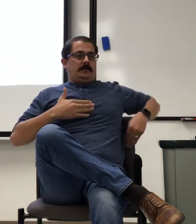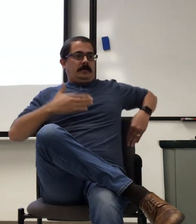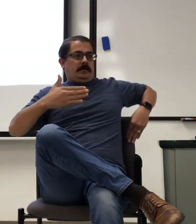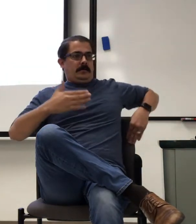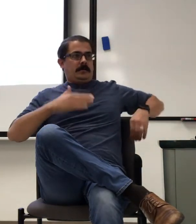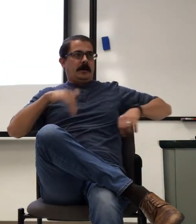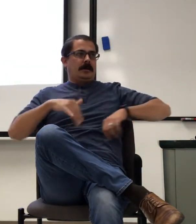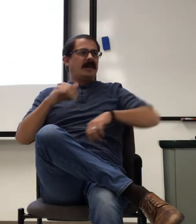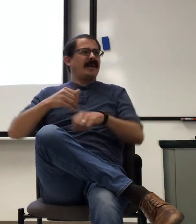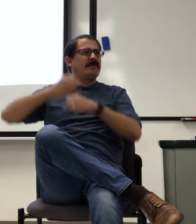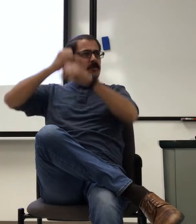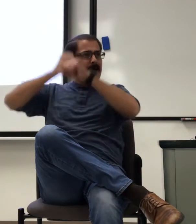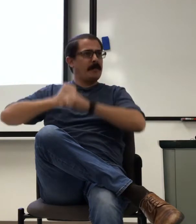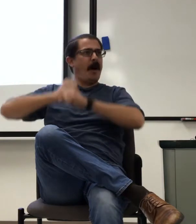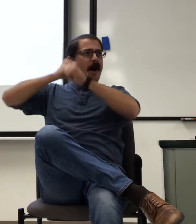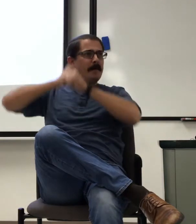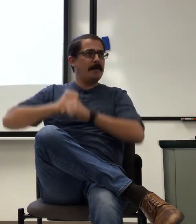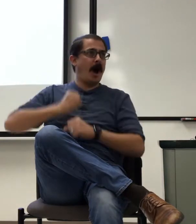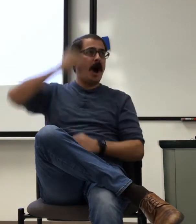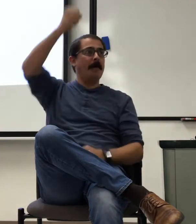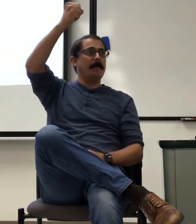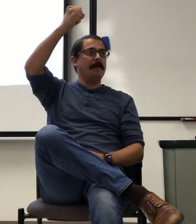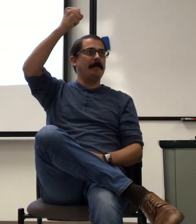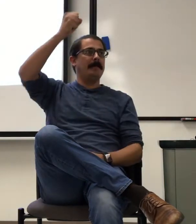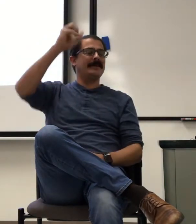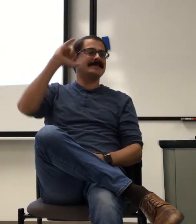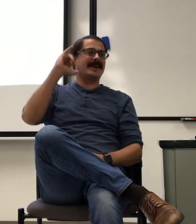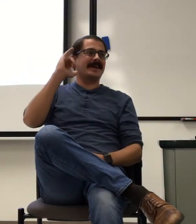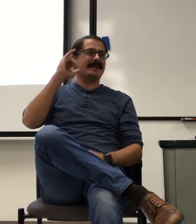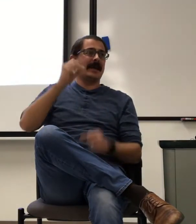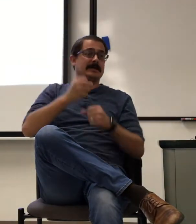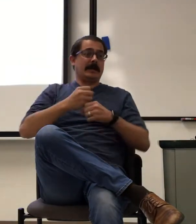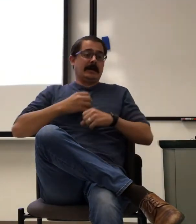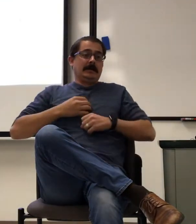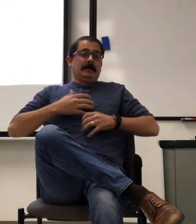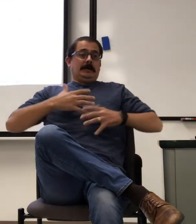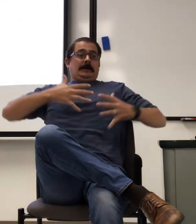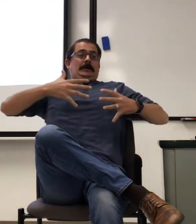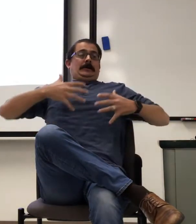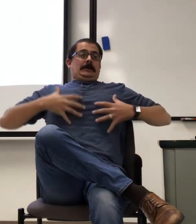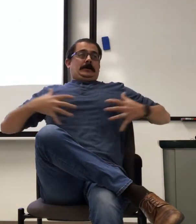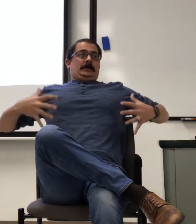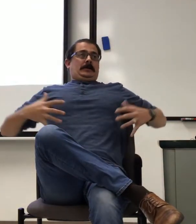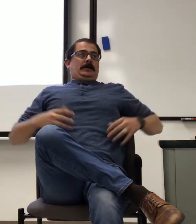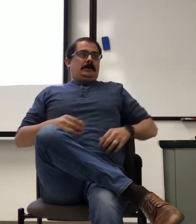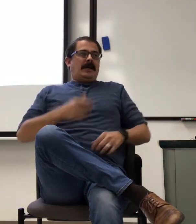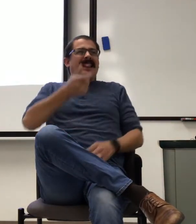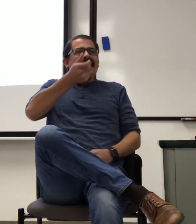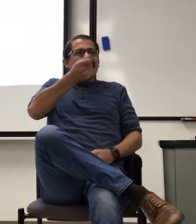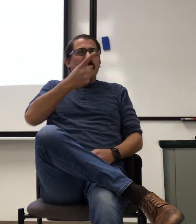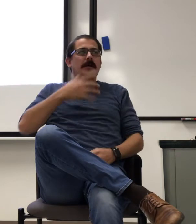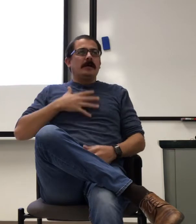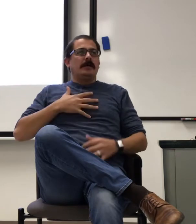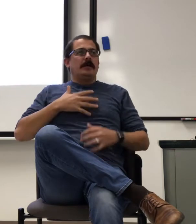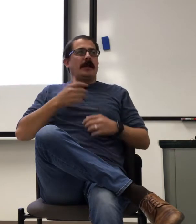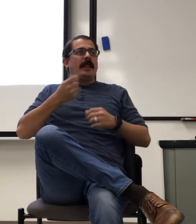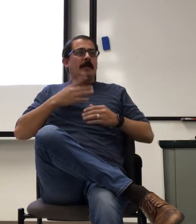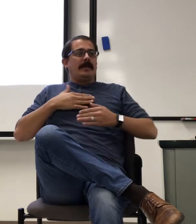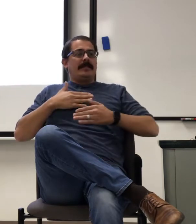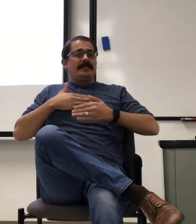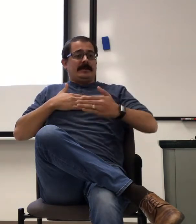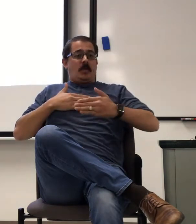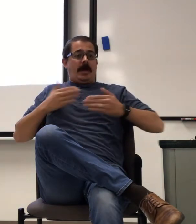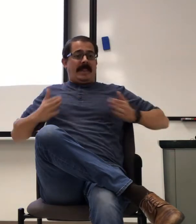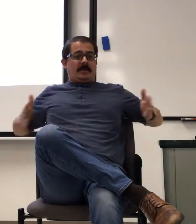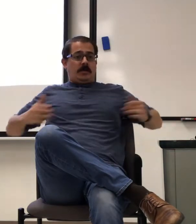Like a pump handle. If you crank the pump handle up, it's like expanding the rib cage just a little bit from